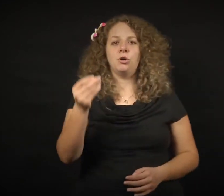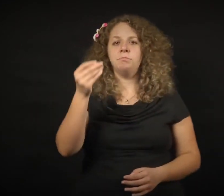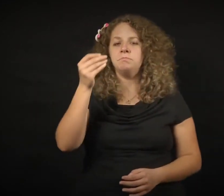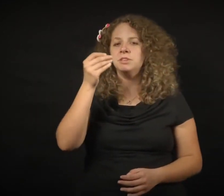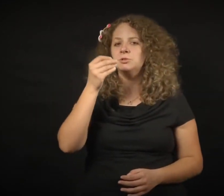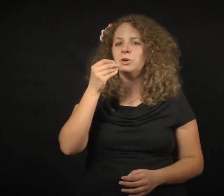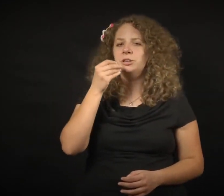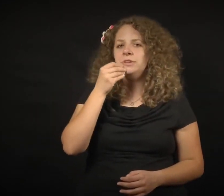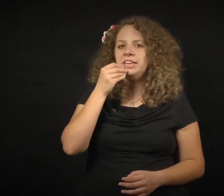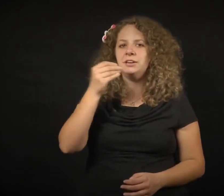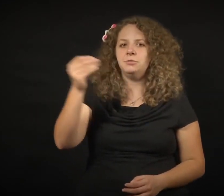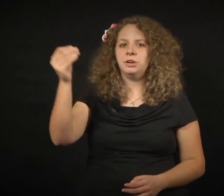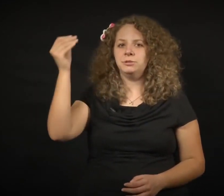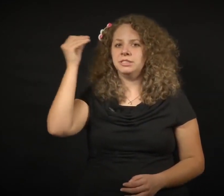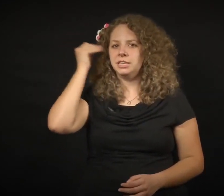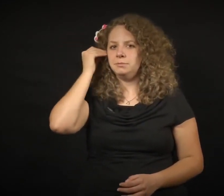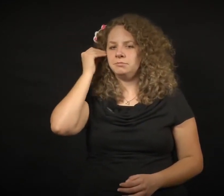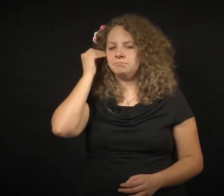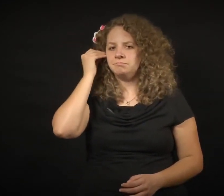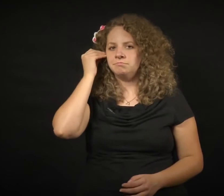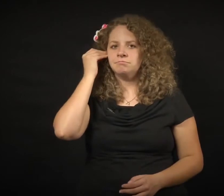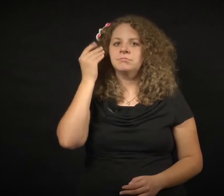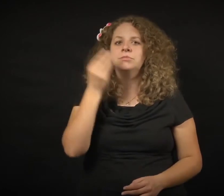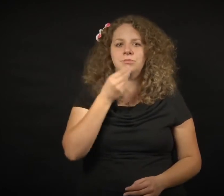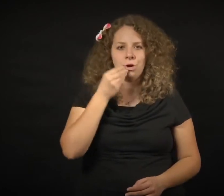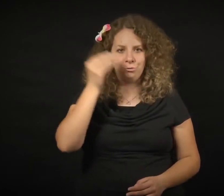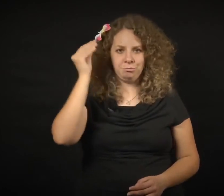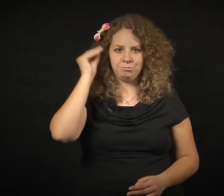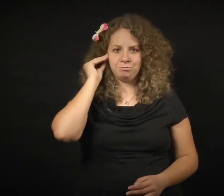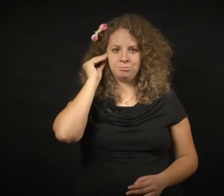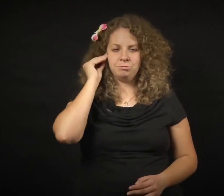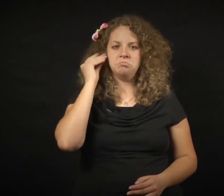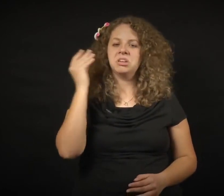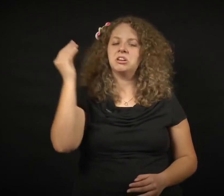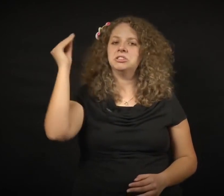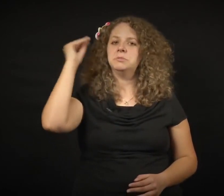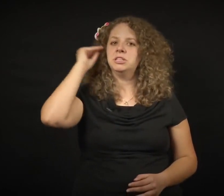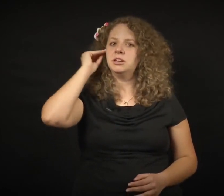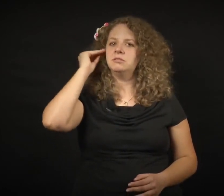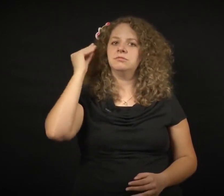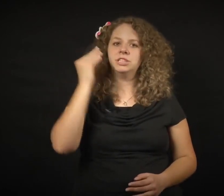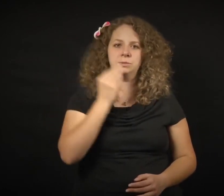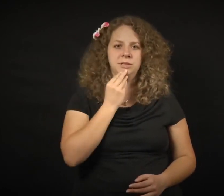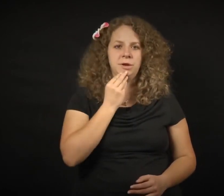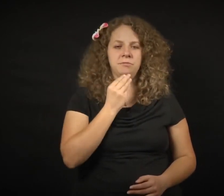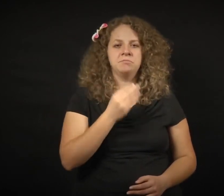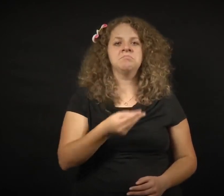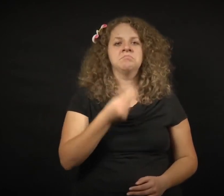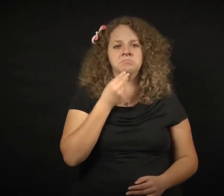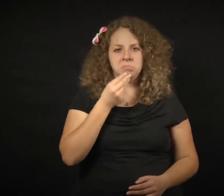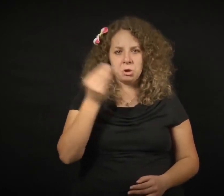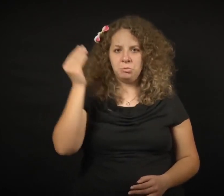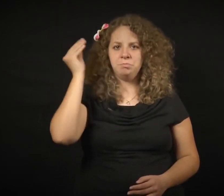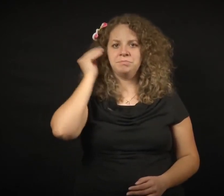Home is where you eat and where you sleep. Home. It can also be done this way as well. Home.